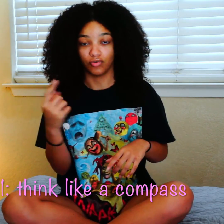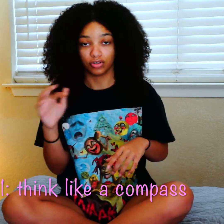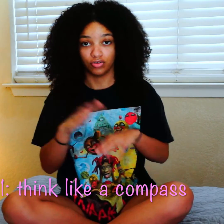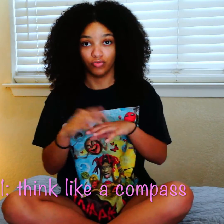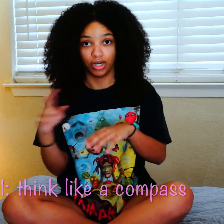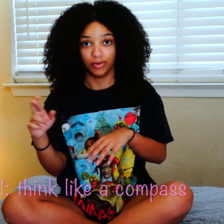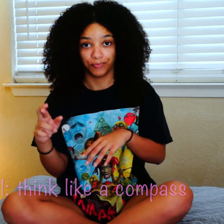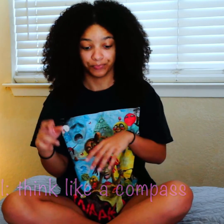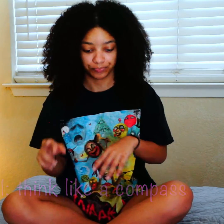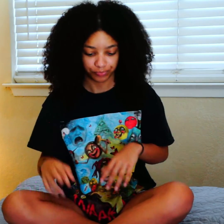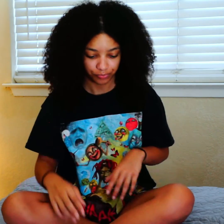on your right.